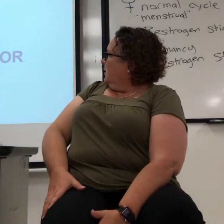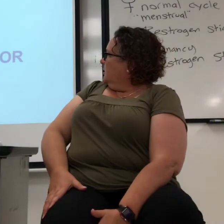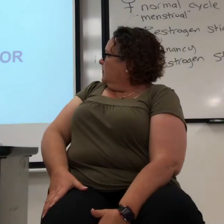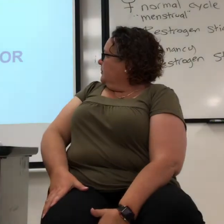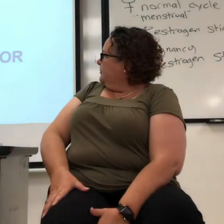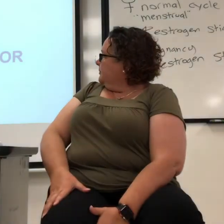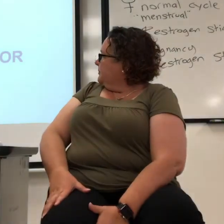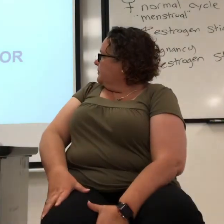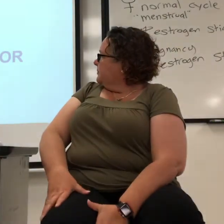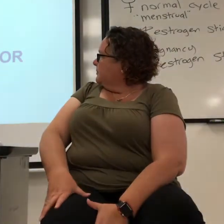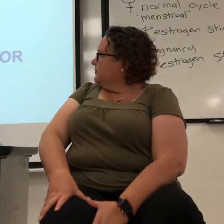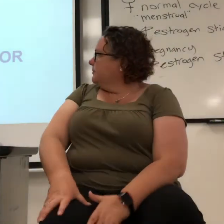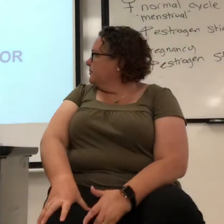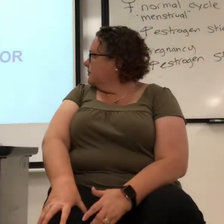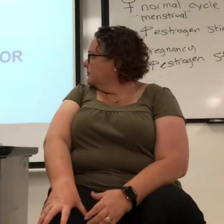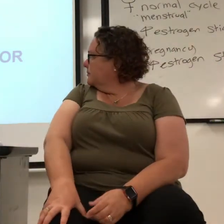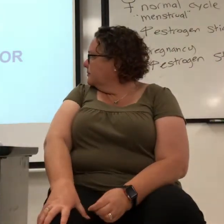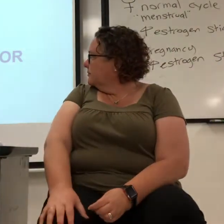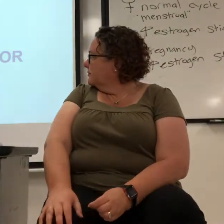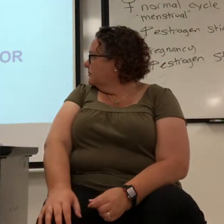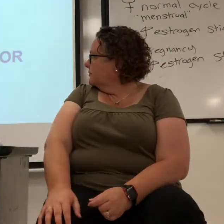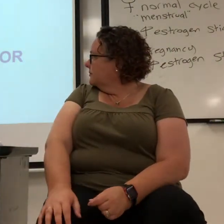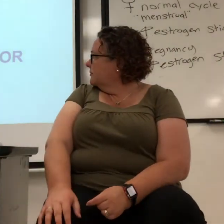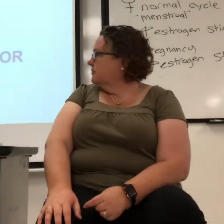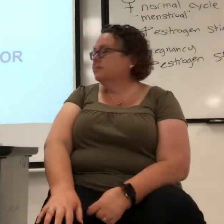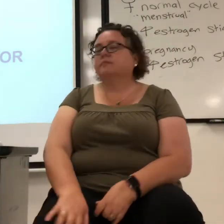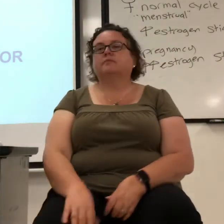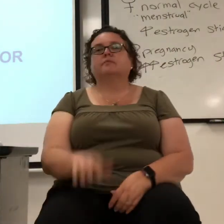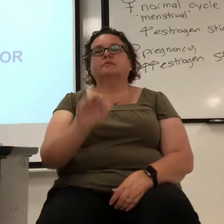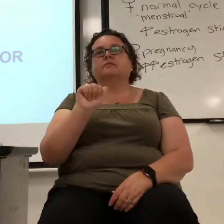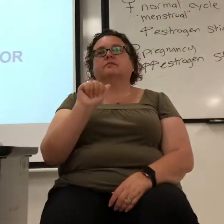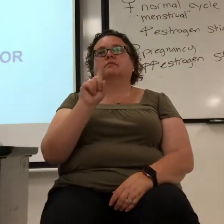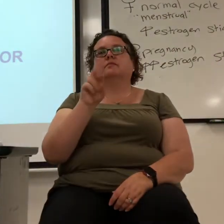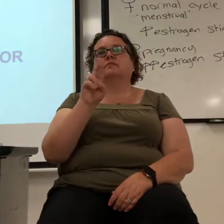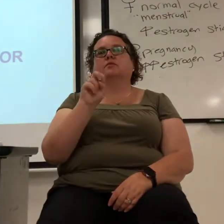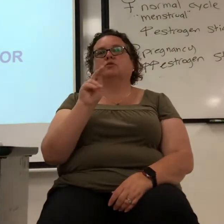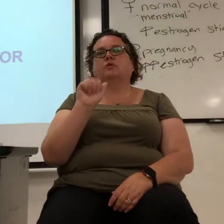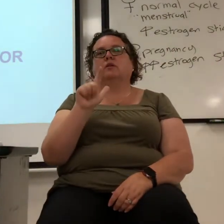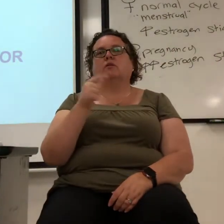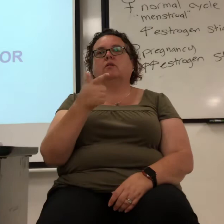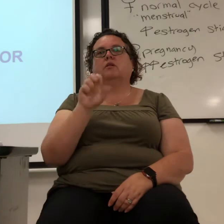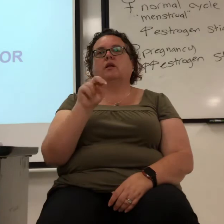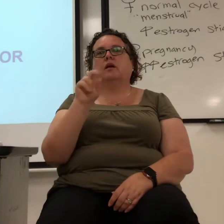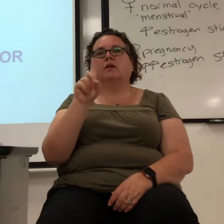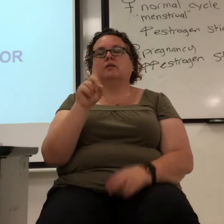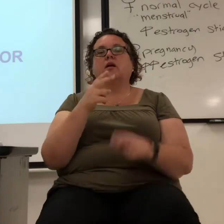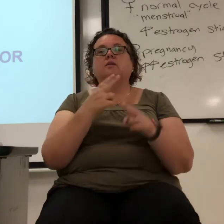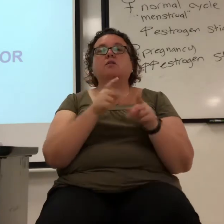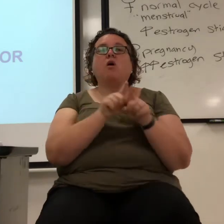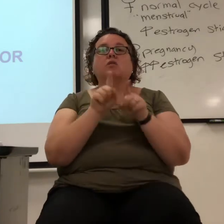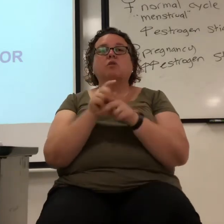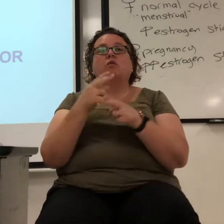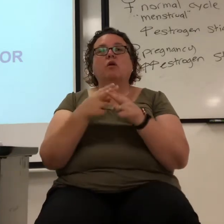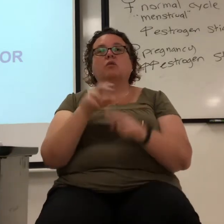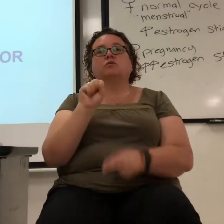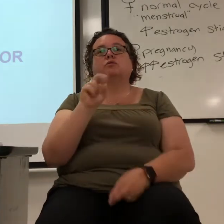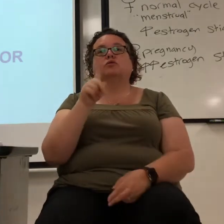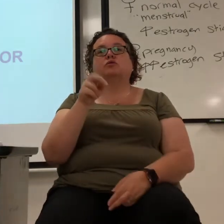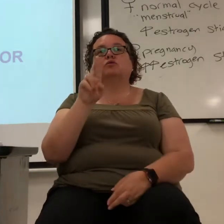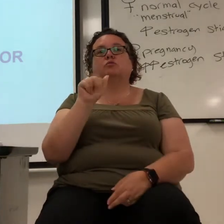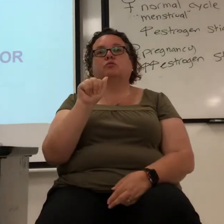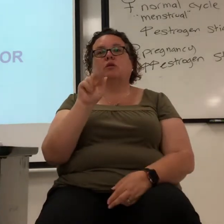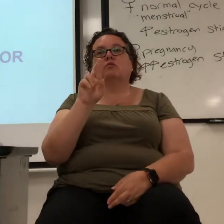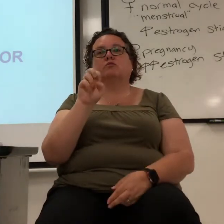Basically, the adrenal gland secretes catecholamines. It's also called the suprarenal gland. Renal refers to